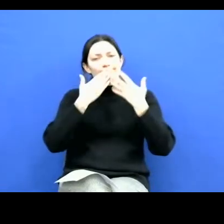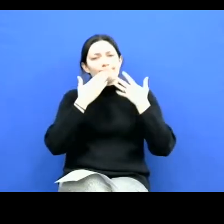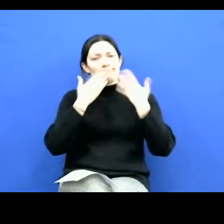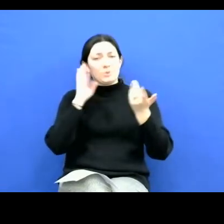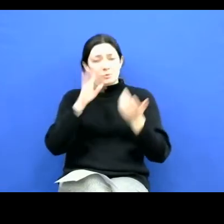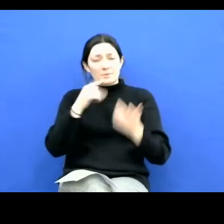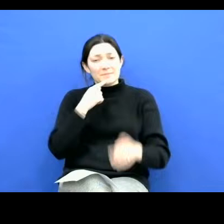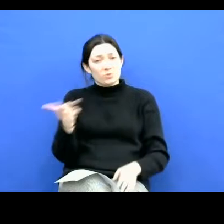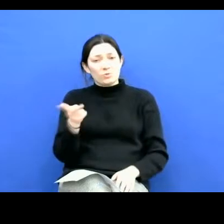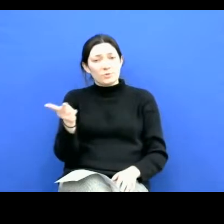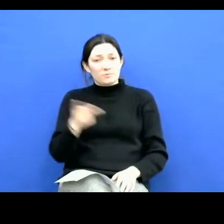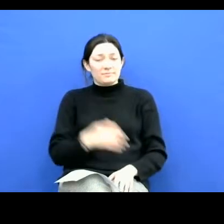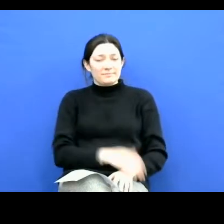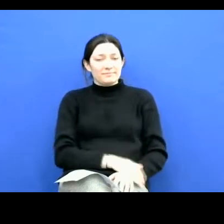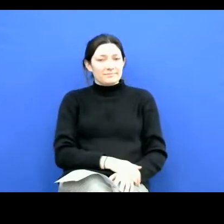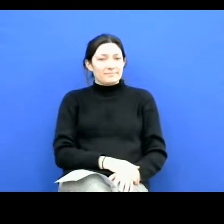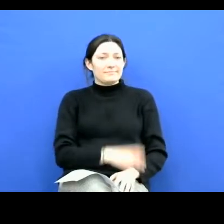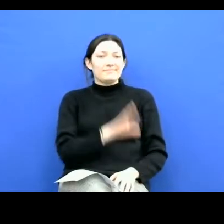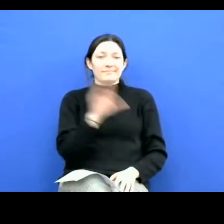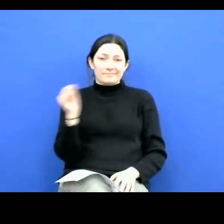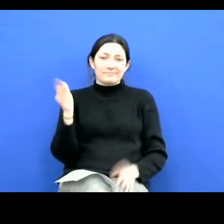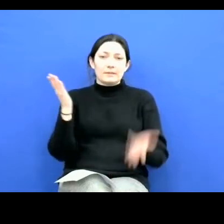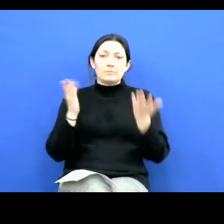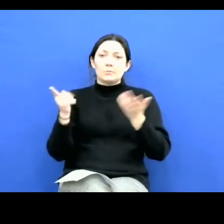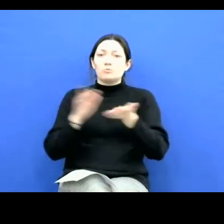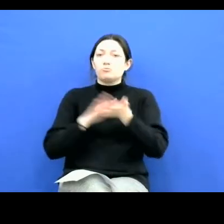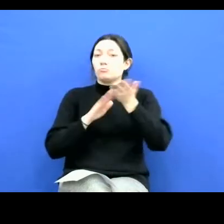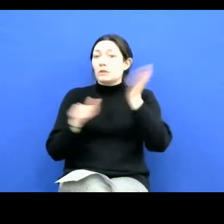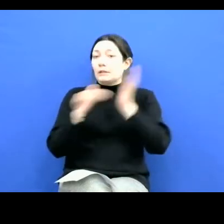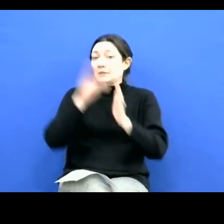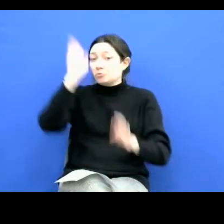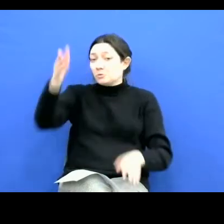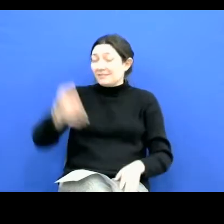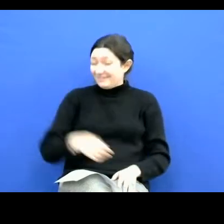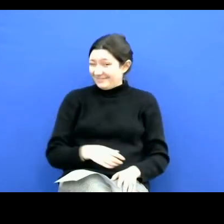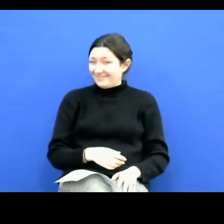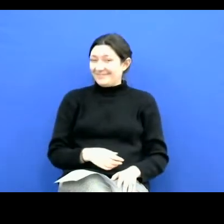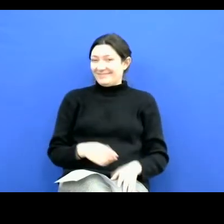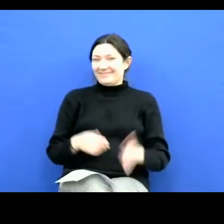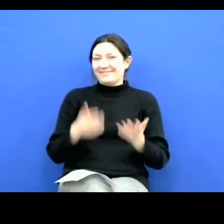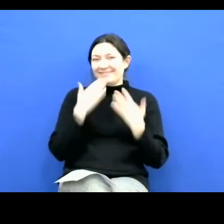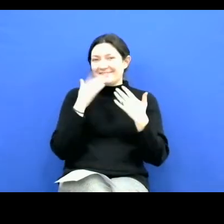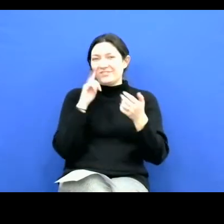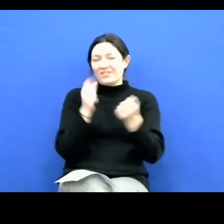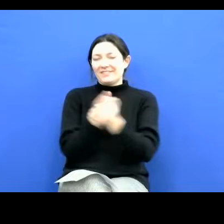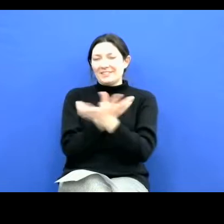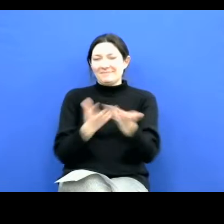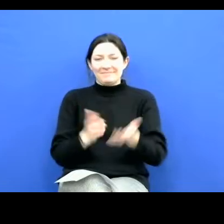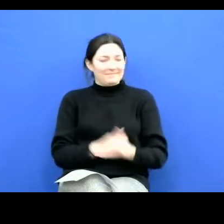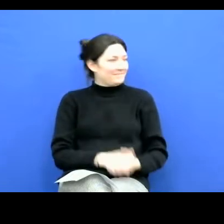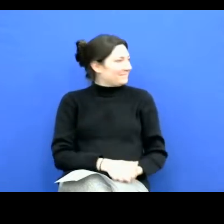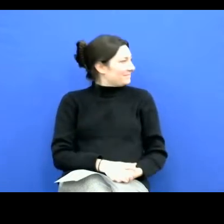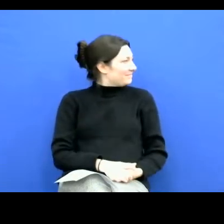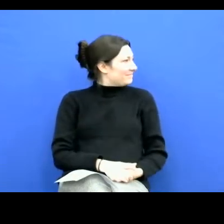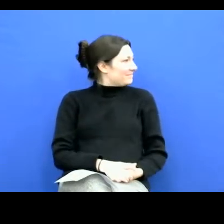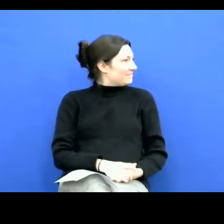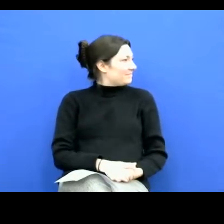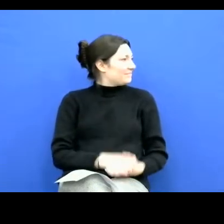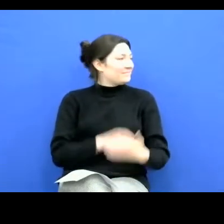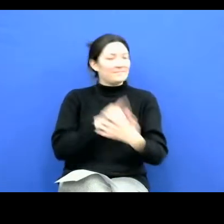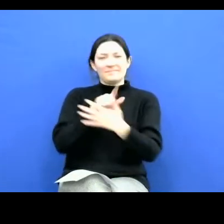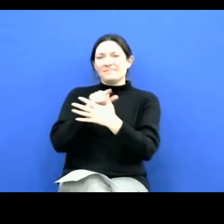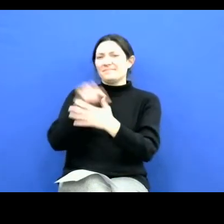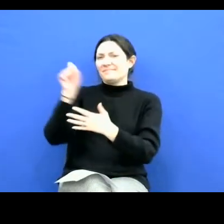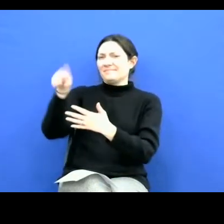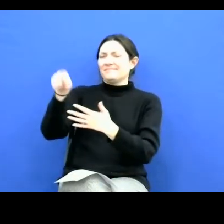will miss you, and maybe you can run again someday. Thank you for everything. Yeah, I